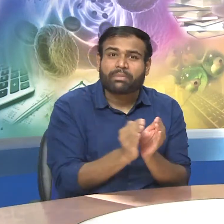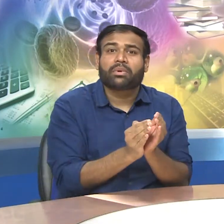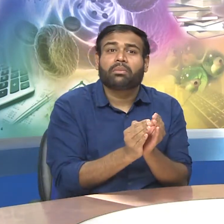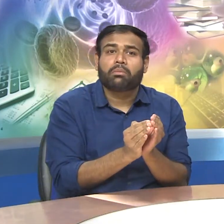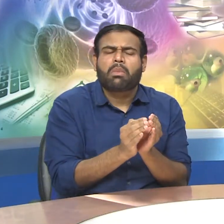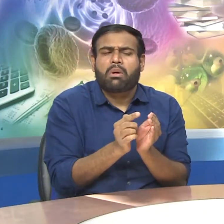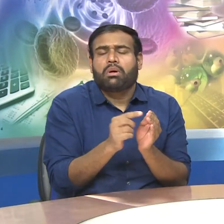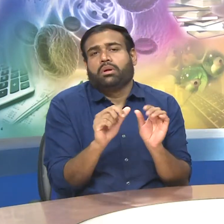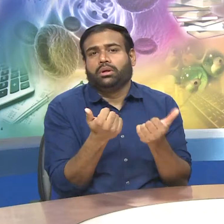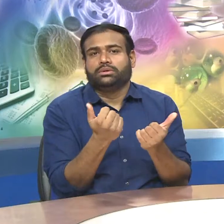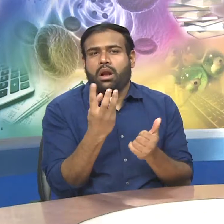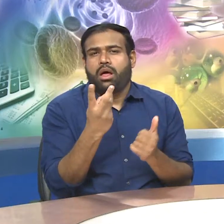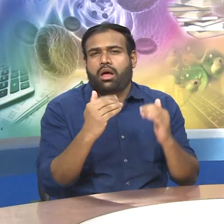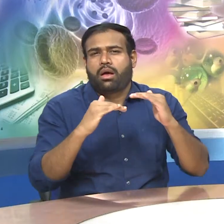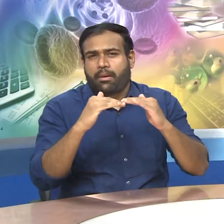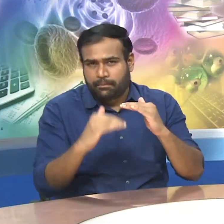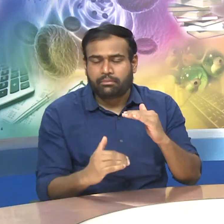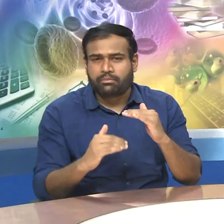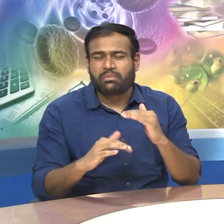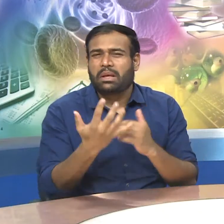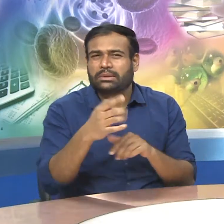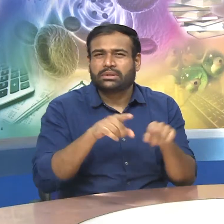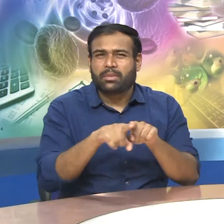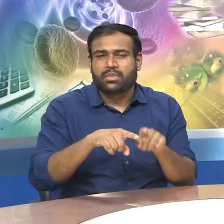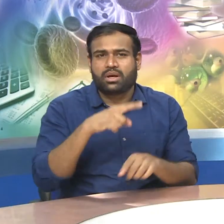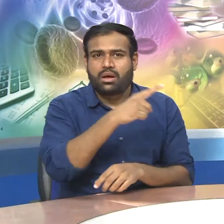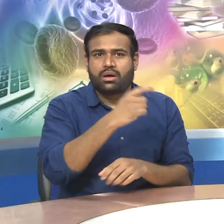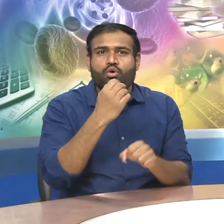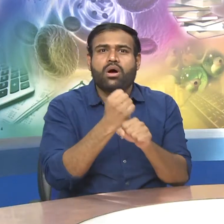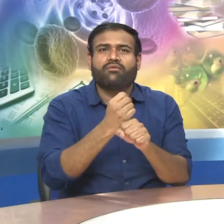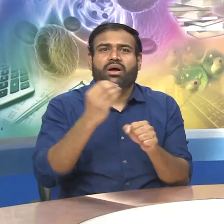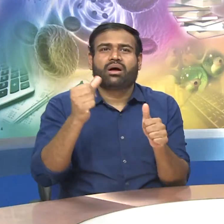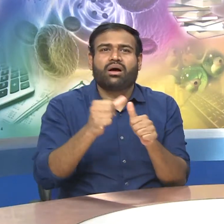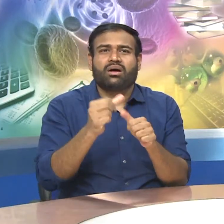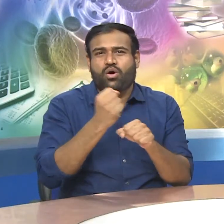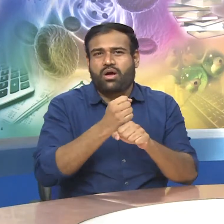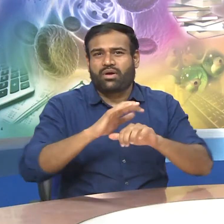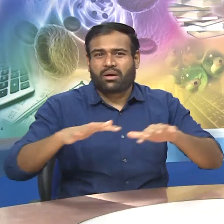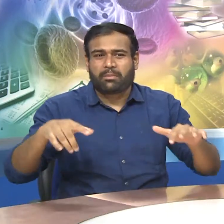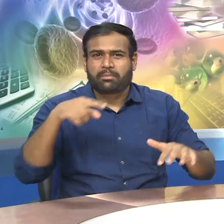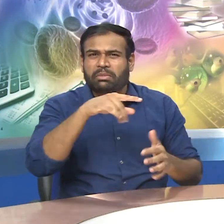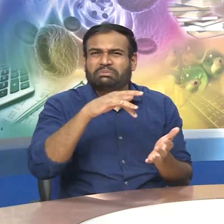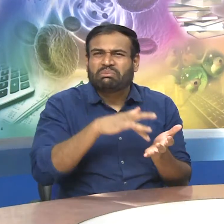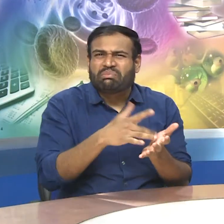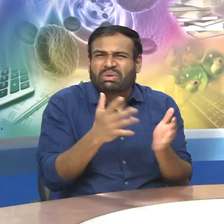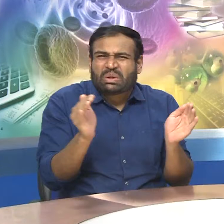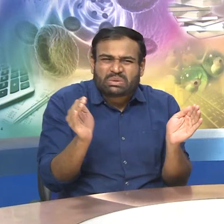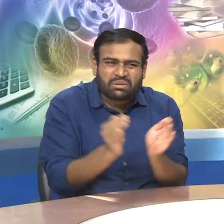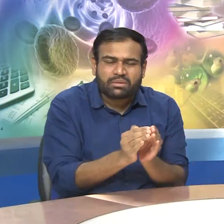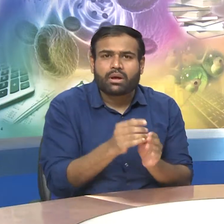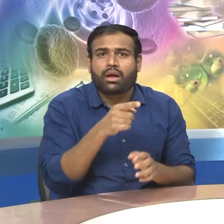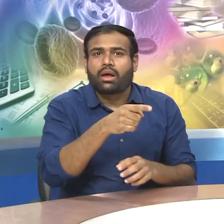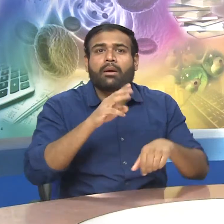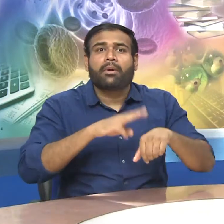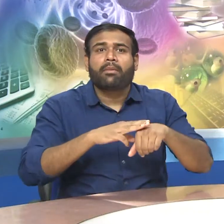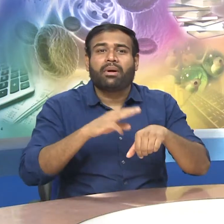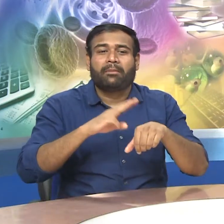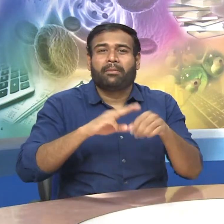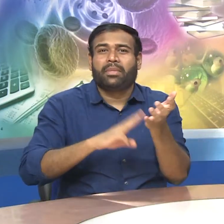Very small states have been allowed to have lesser numbers of members. Thus,